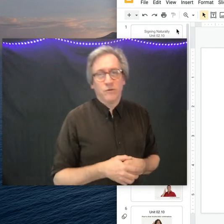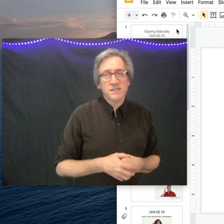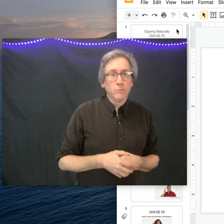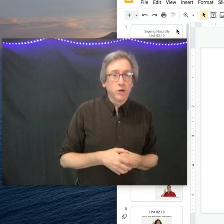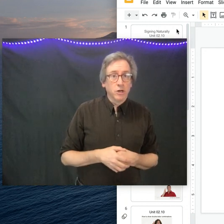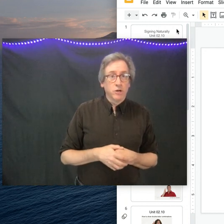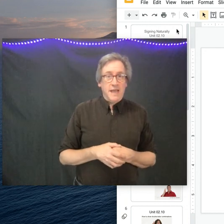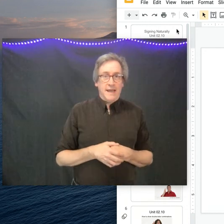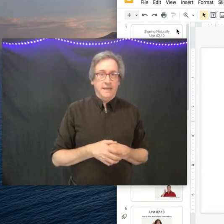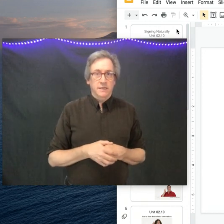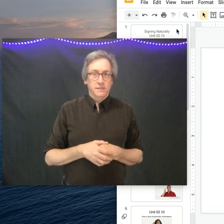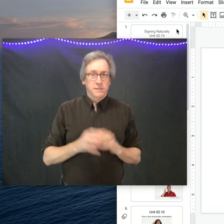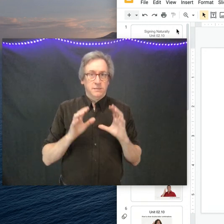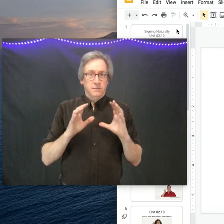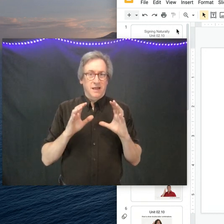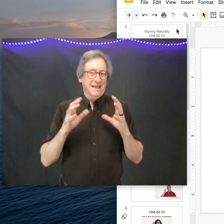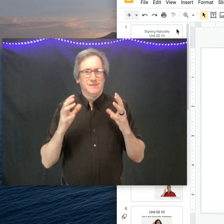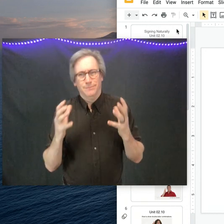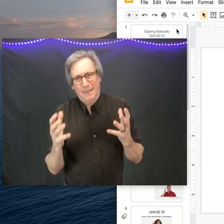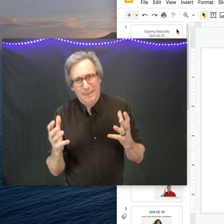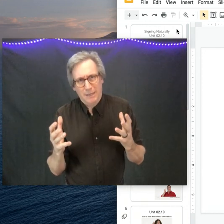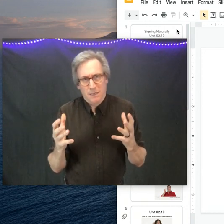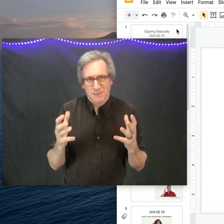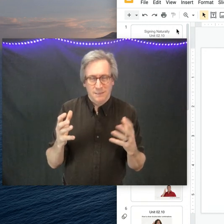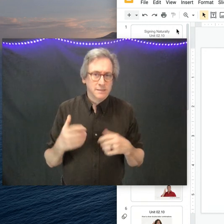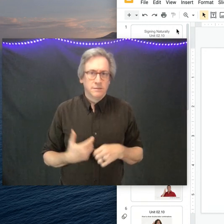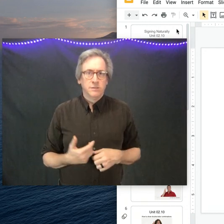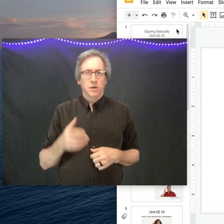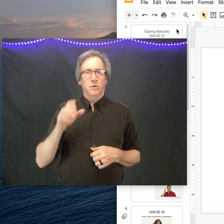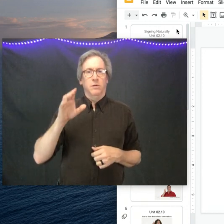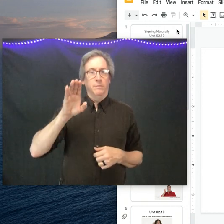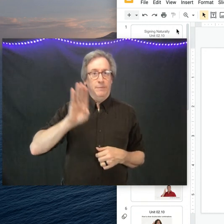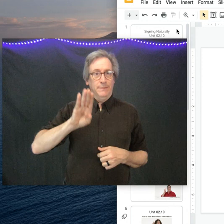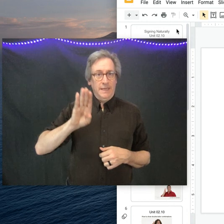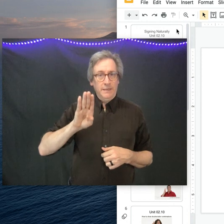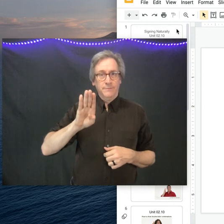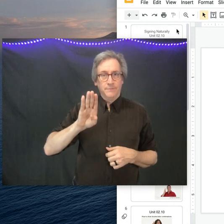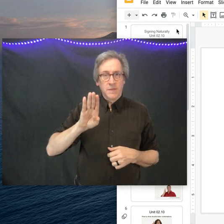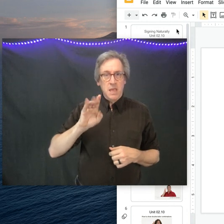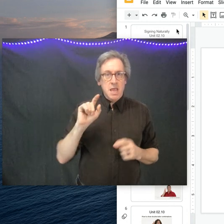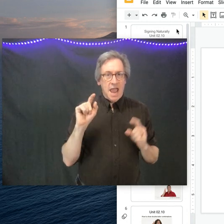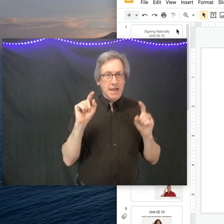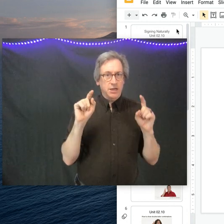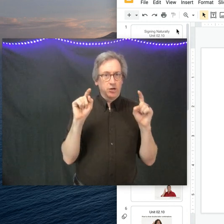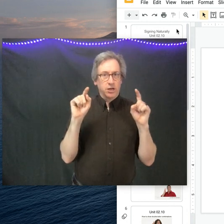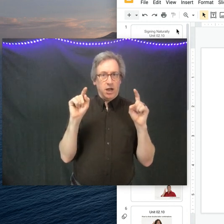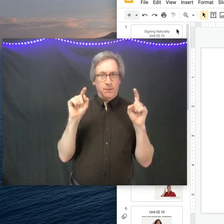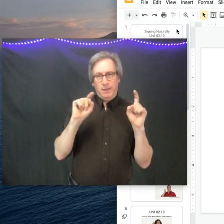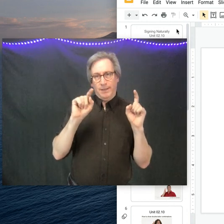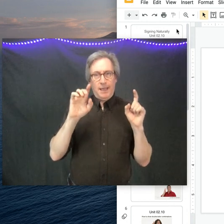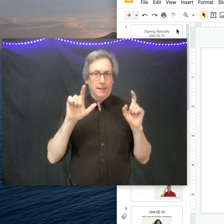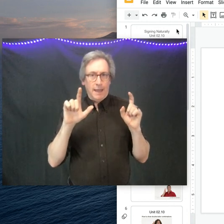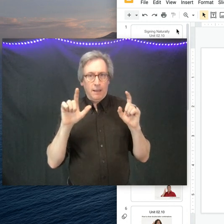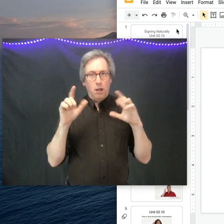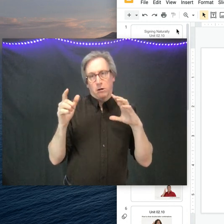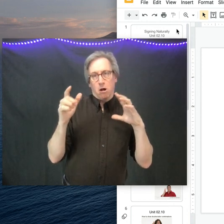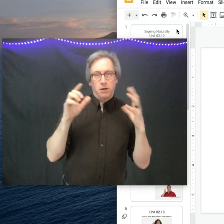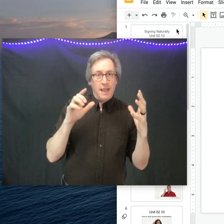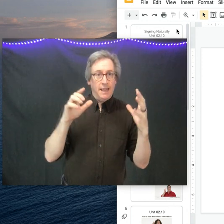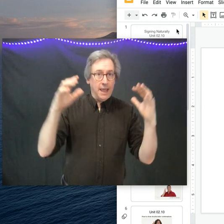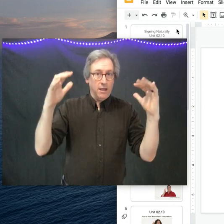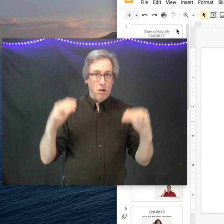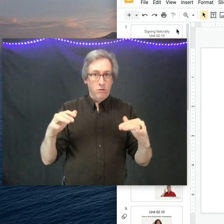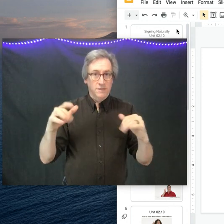So the first thing we're going to look at is it's mainly the consonants. So BB and your BB, LL,